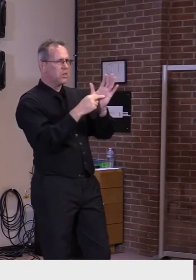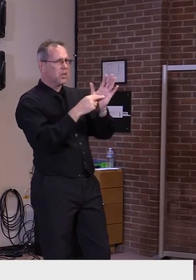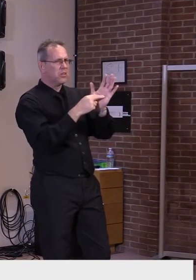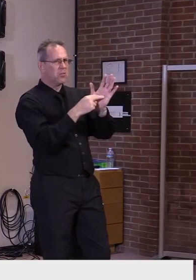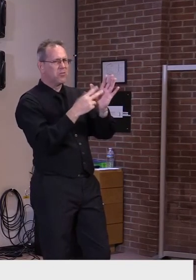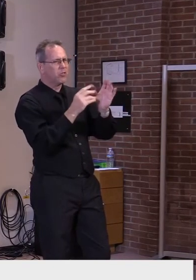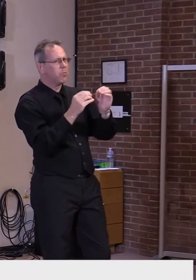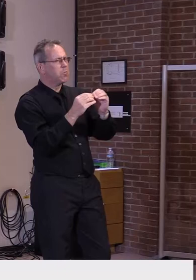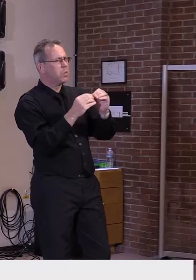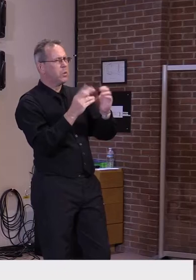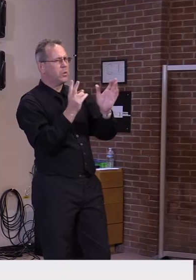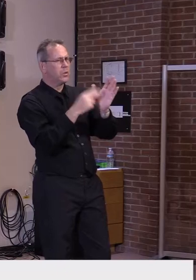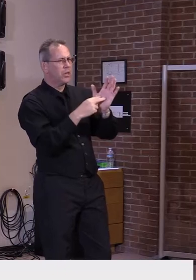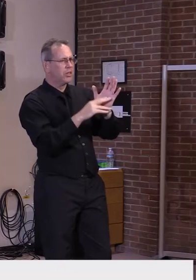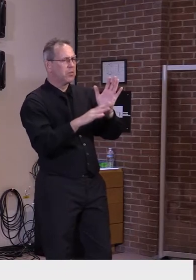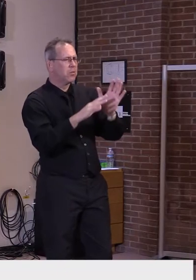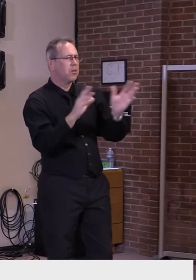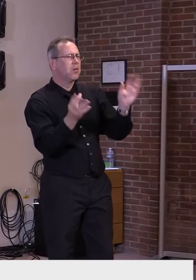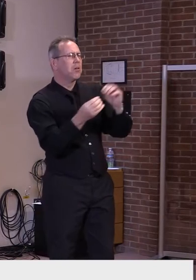more